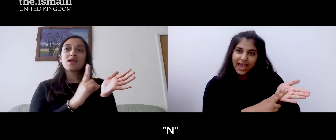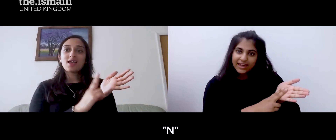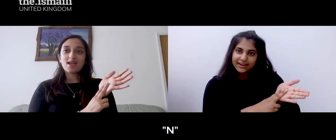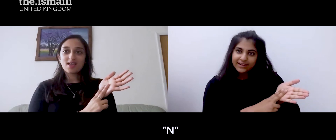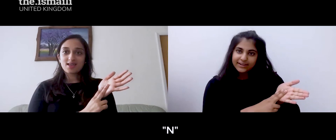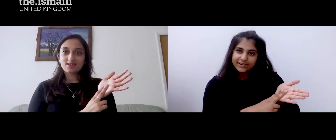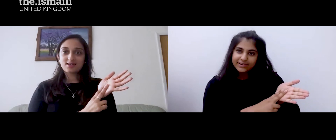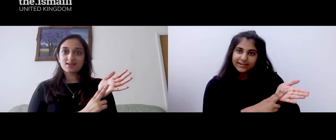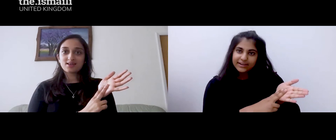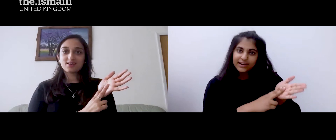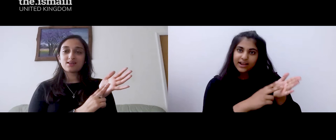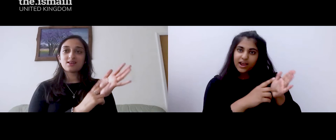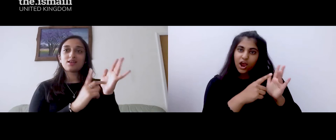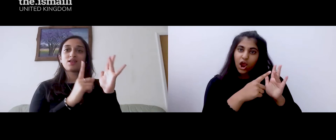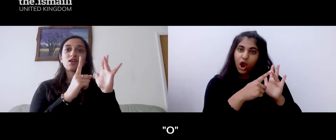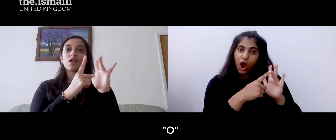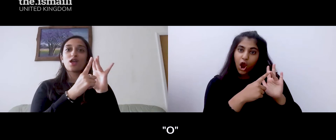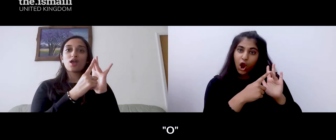N,